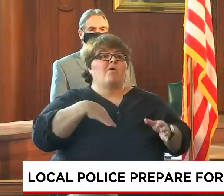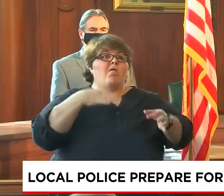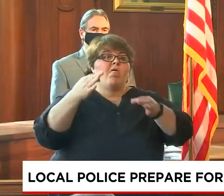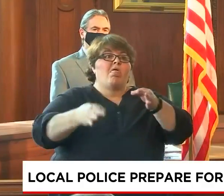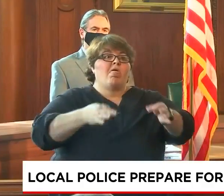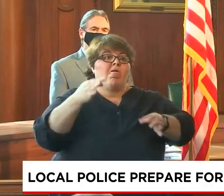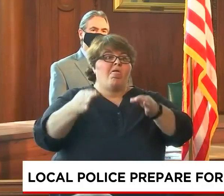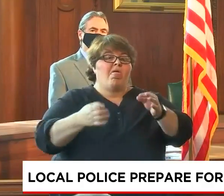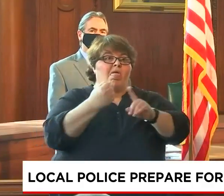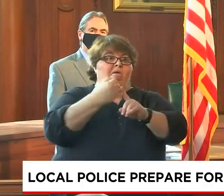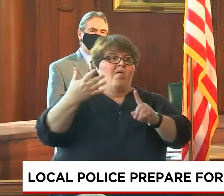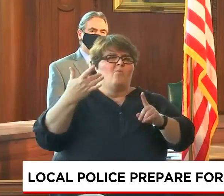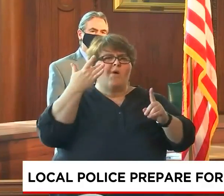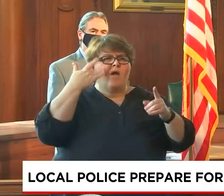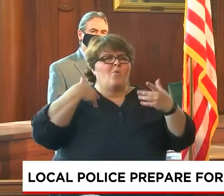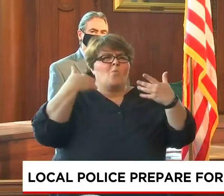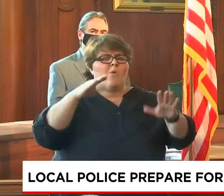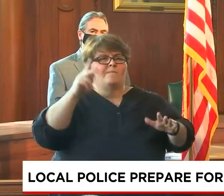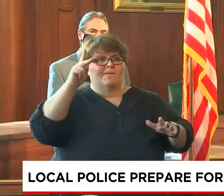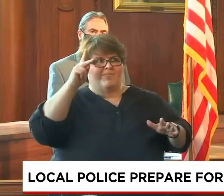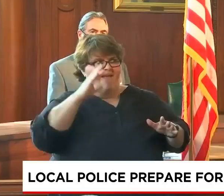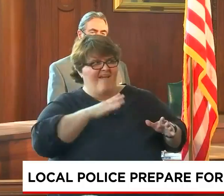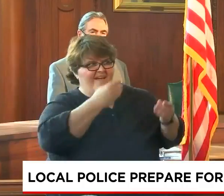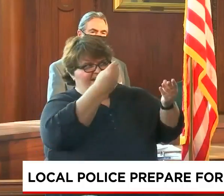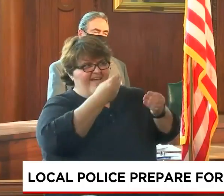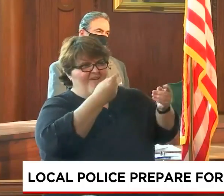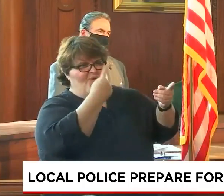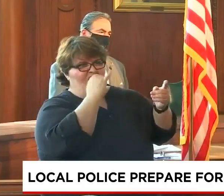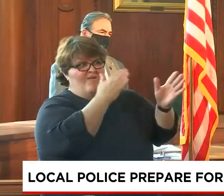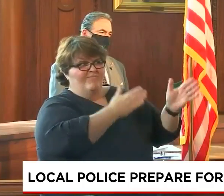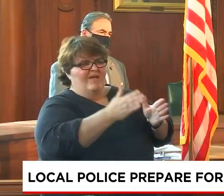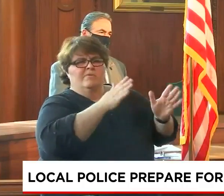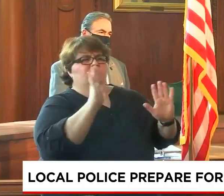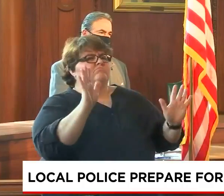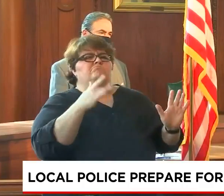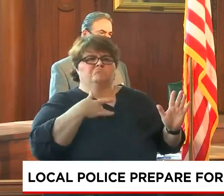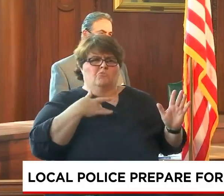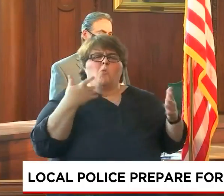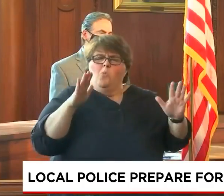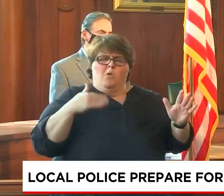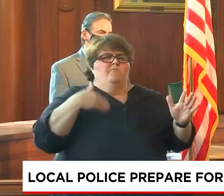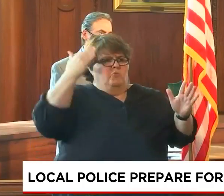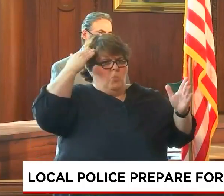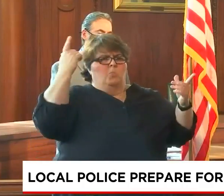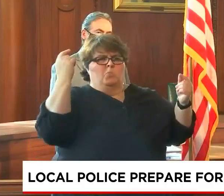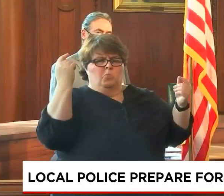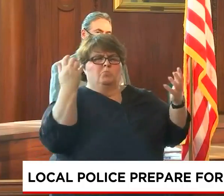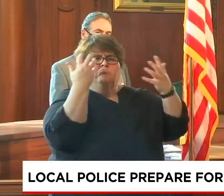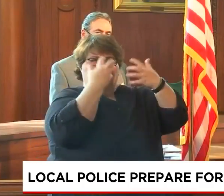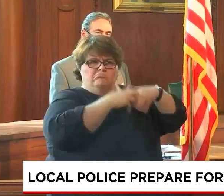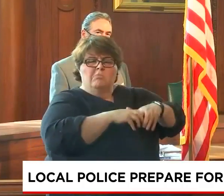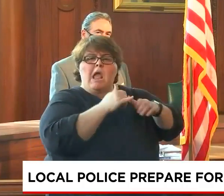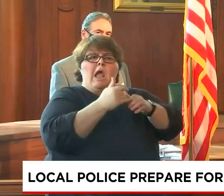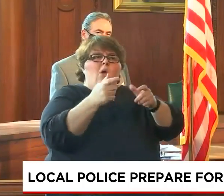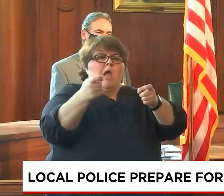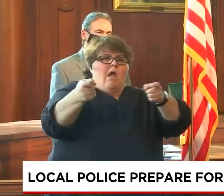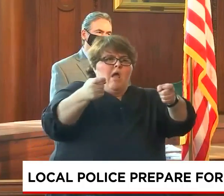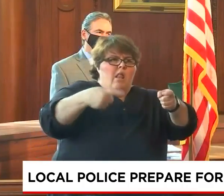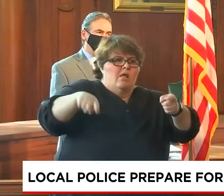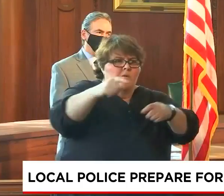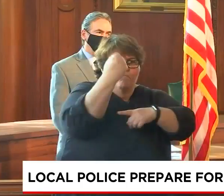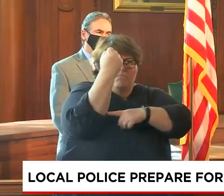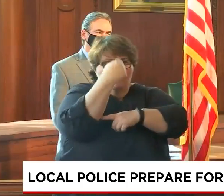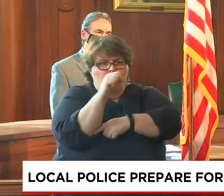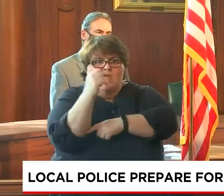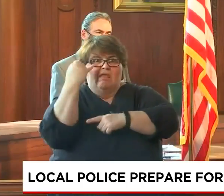tell you there are plans in place for everything from a small protest to a large event. I